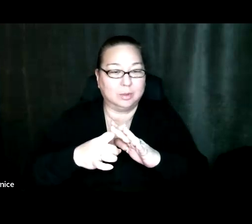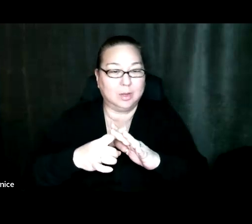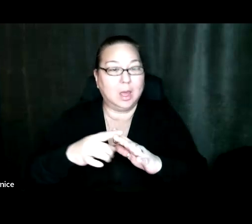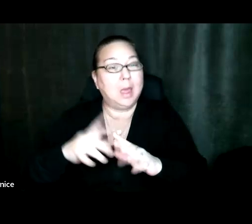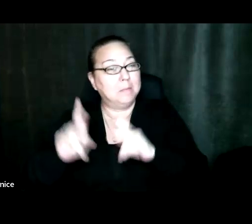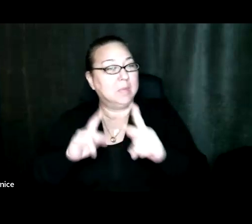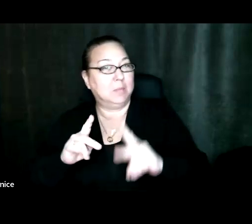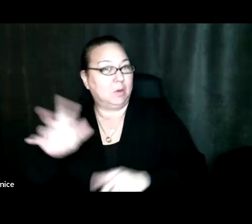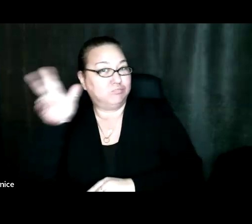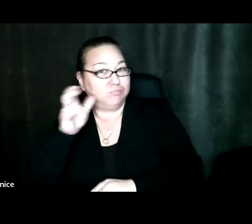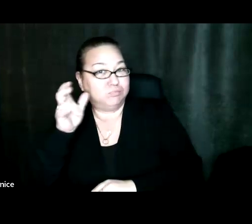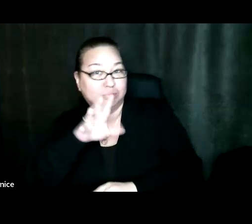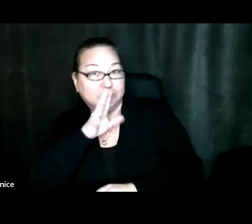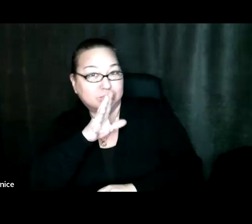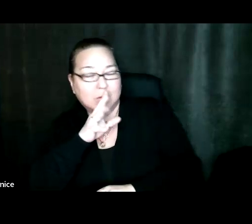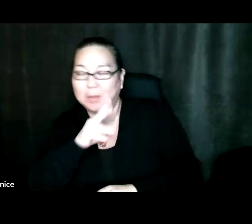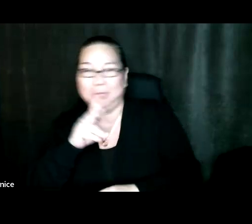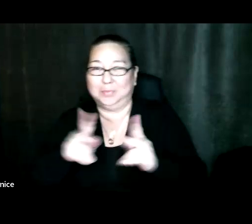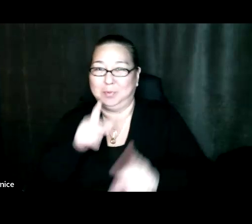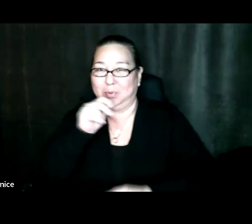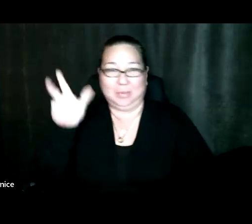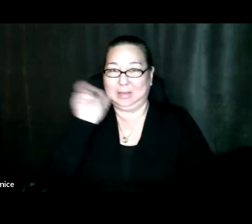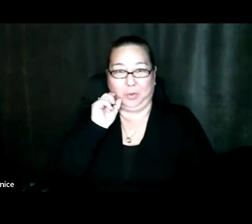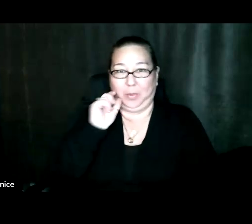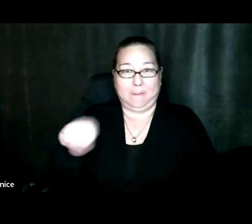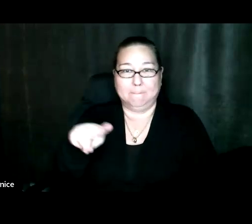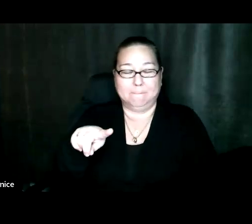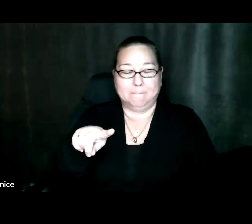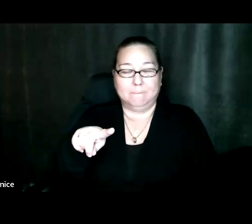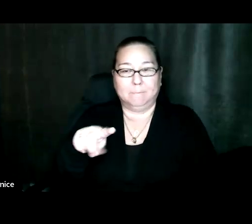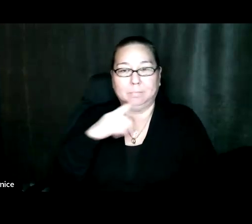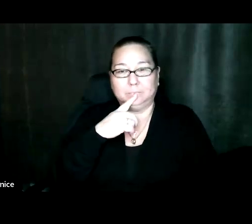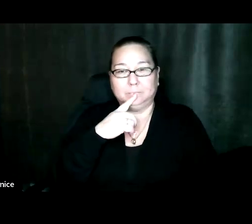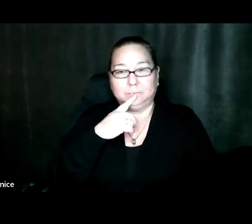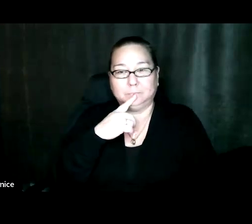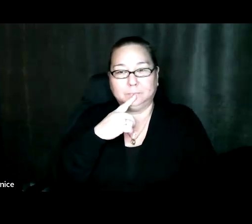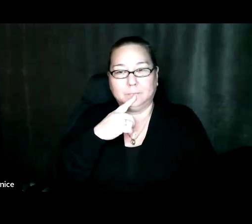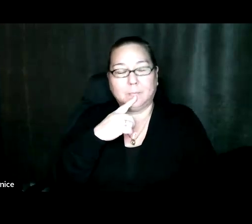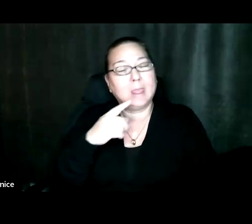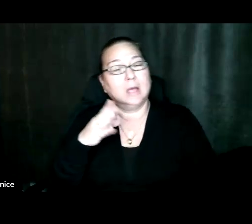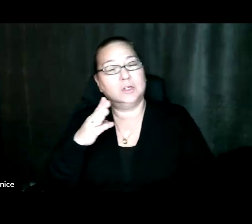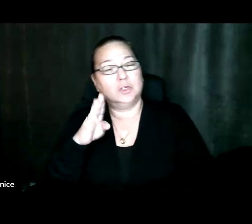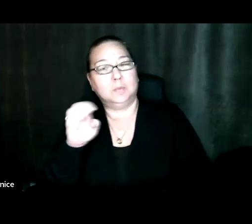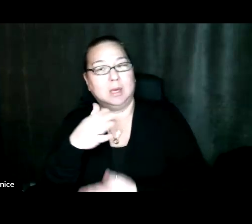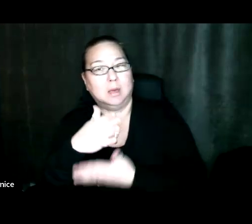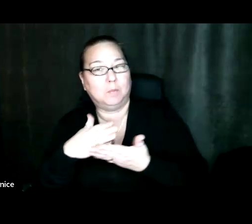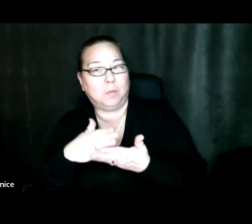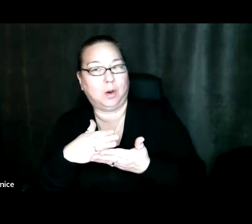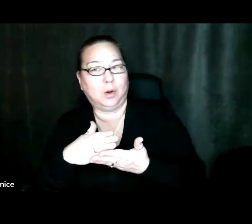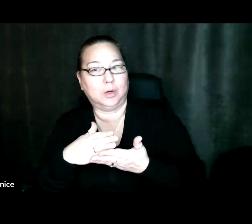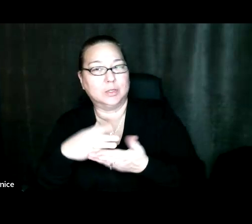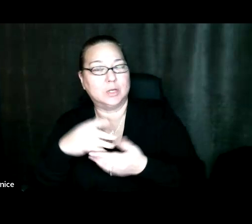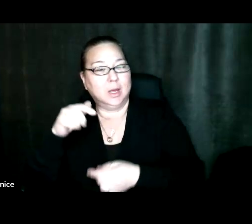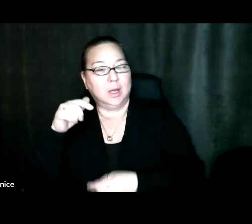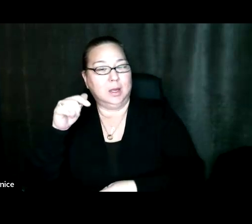heard. Today, we're asking the school committee to advocate, to be a part of our advocacy, pushing the City of